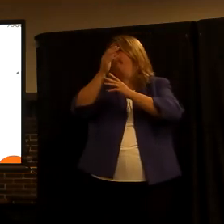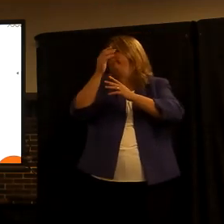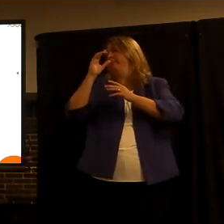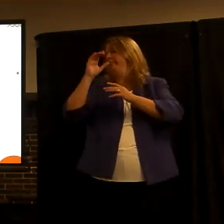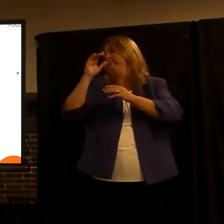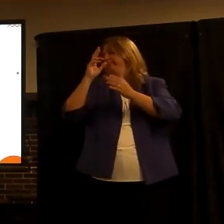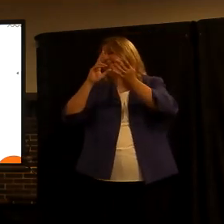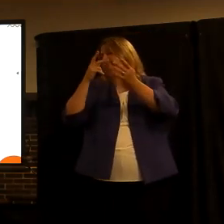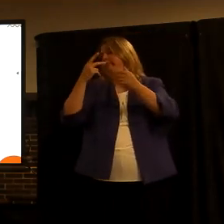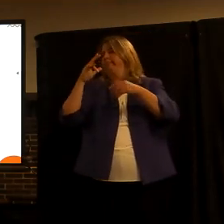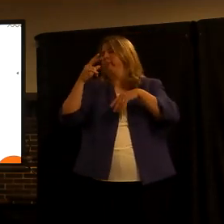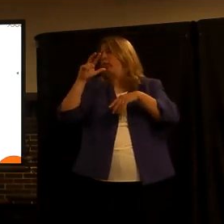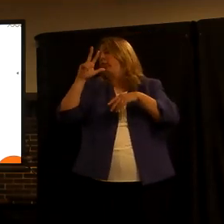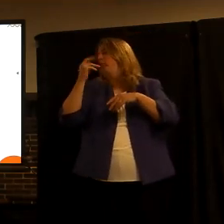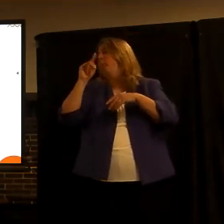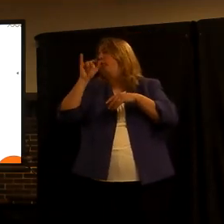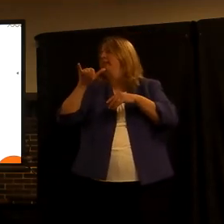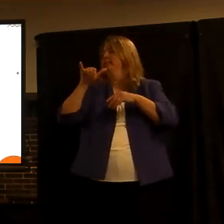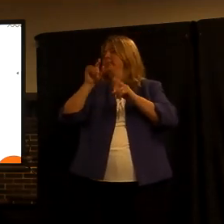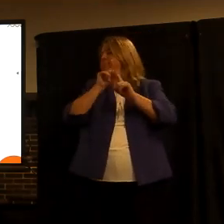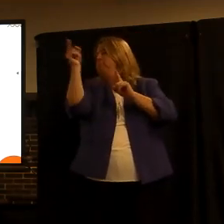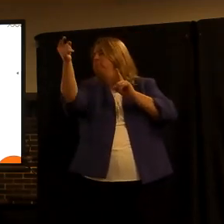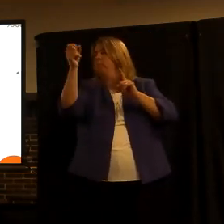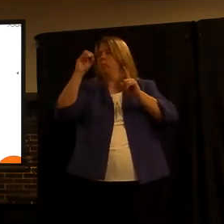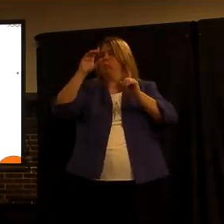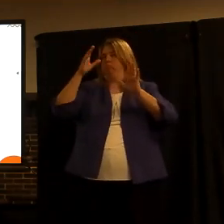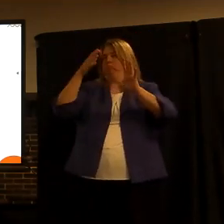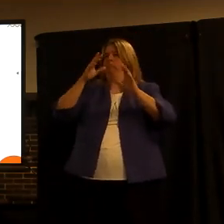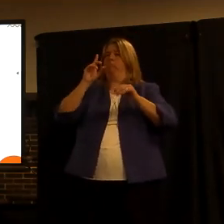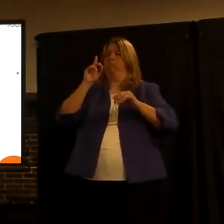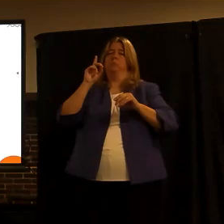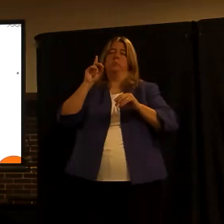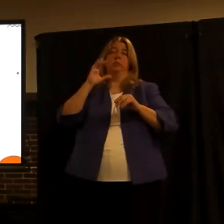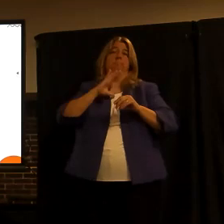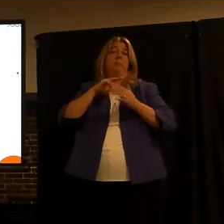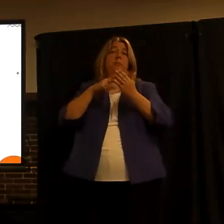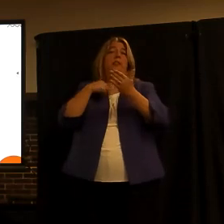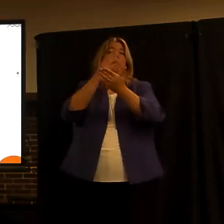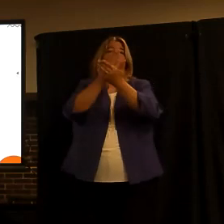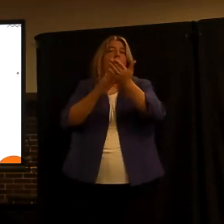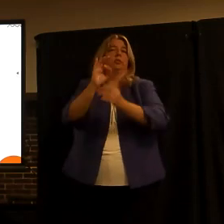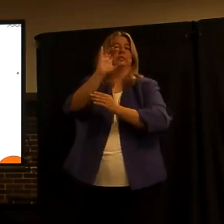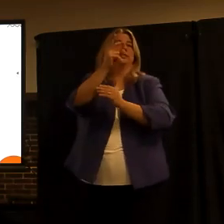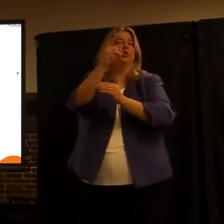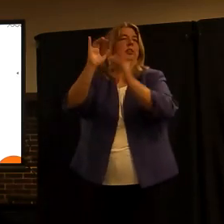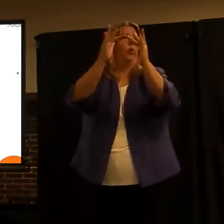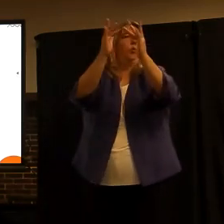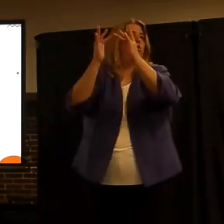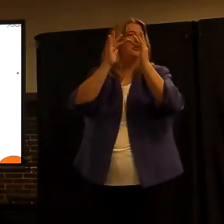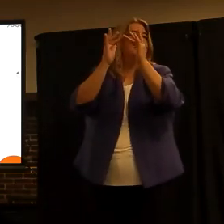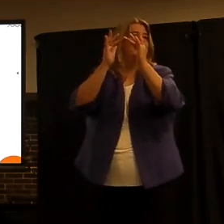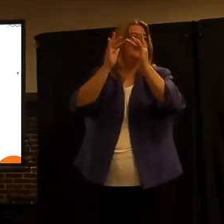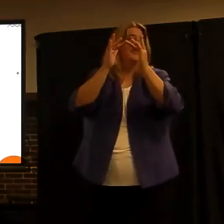they will have time available. And then there are community members as well that will get paid as third-party deaf